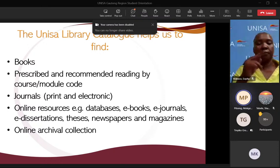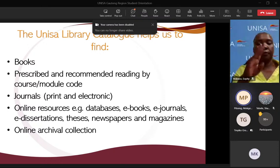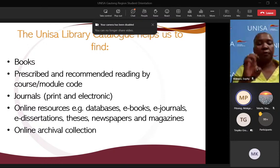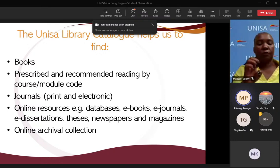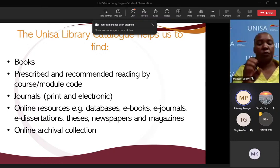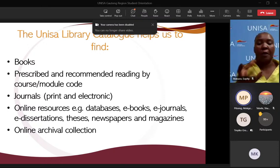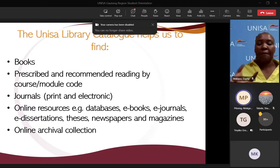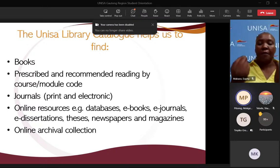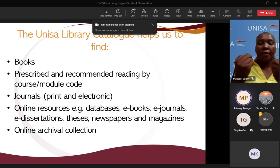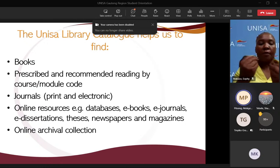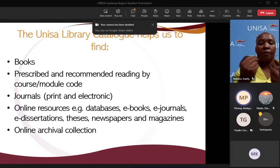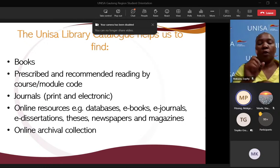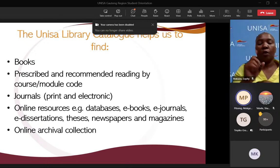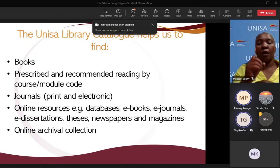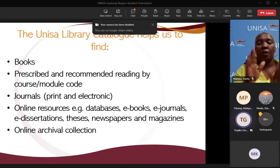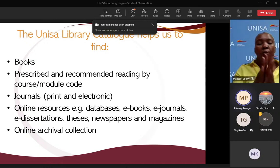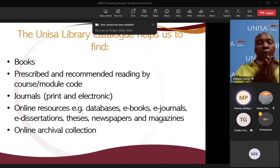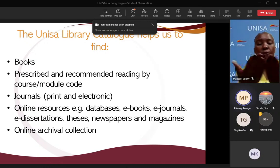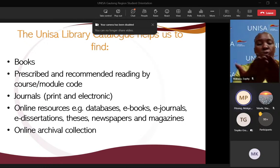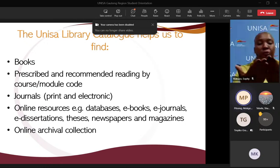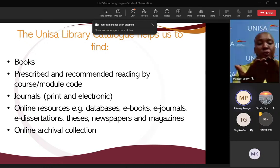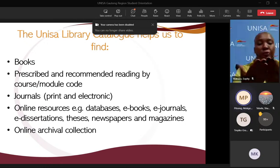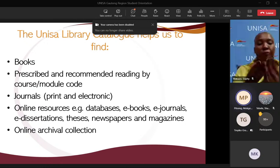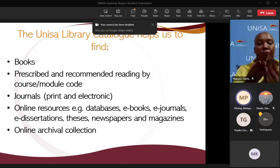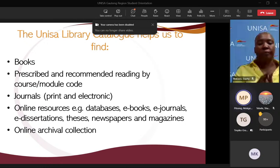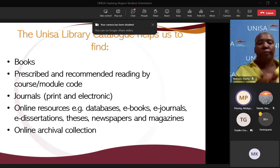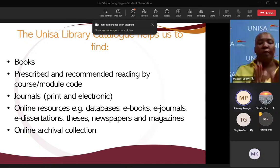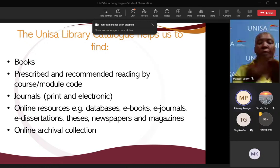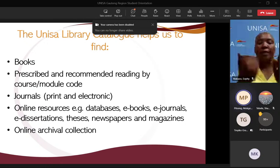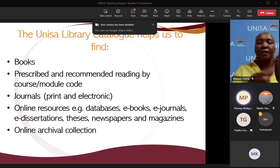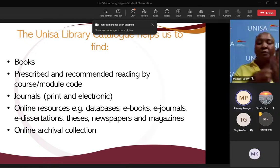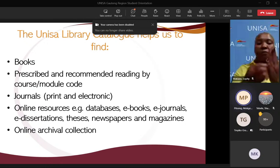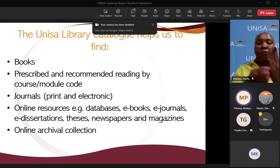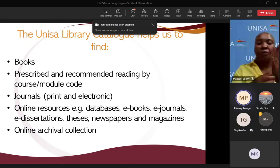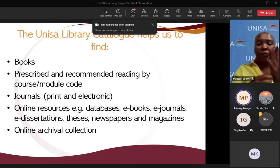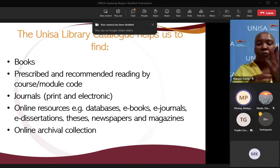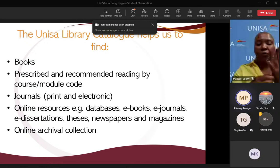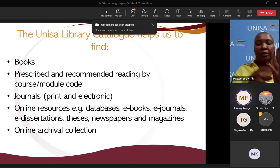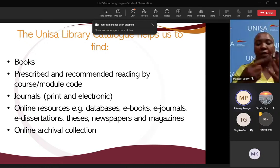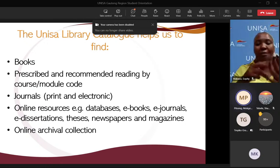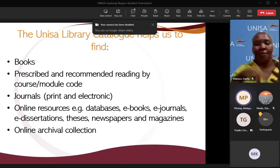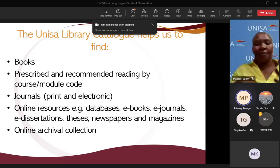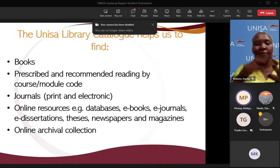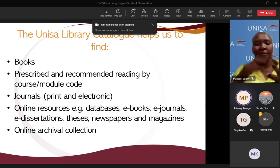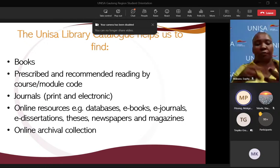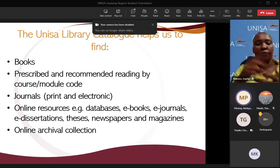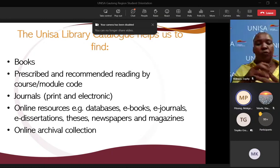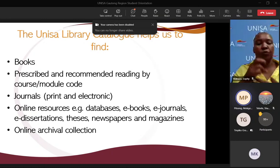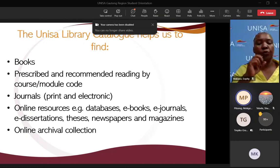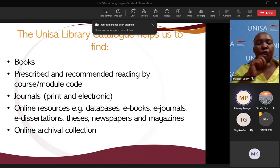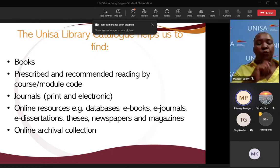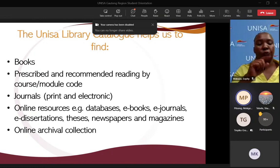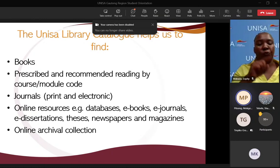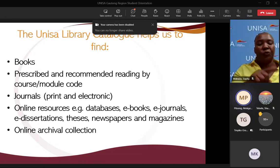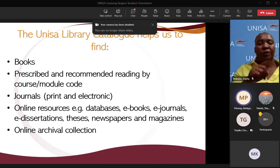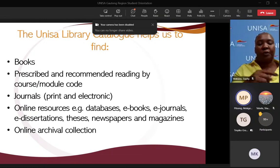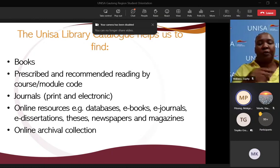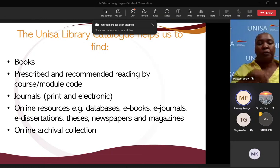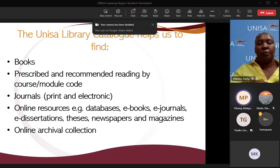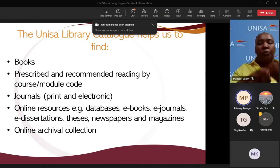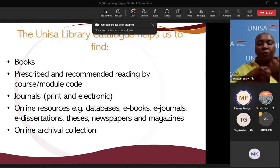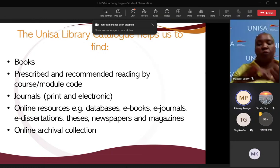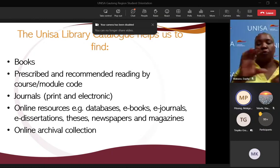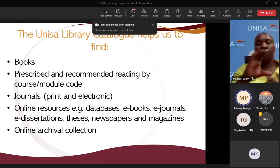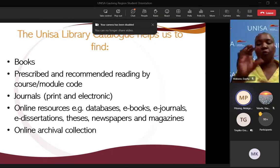books we are able to find prescribed and recommended reading we normally use the course code or the module code in order